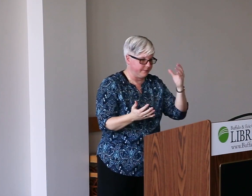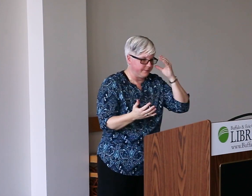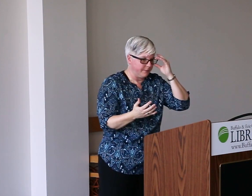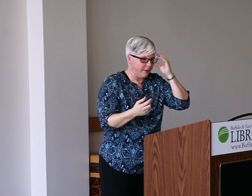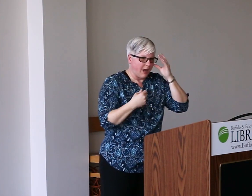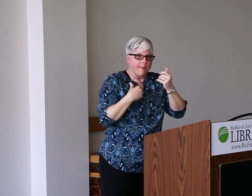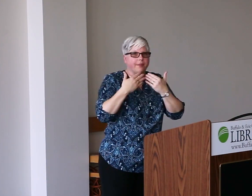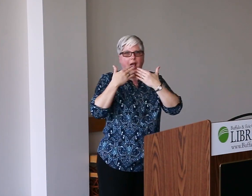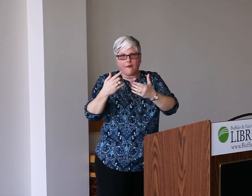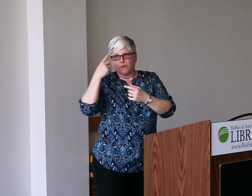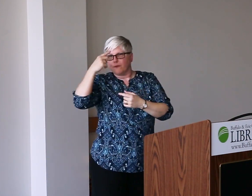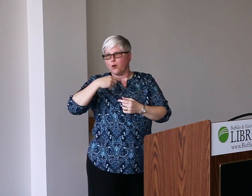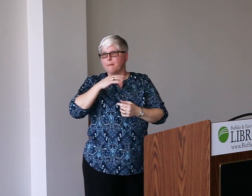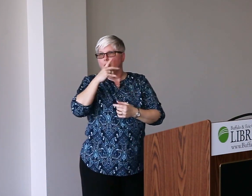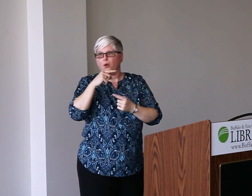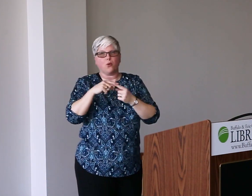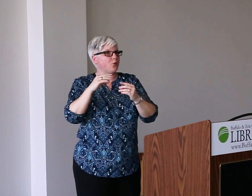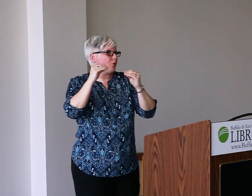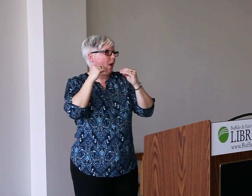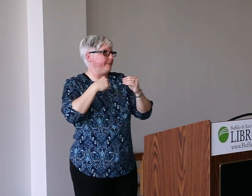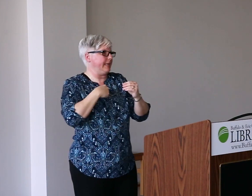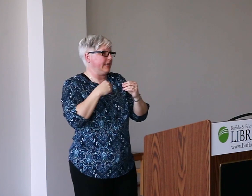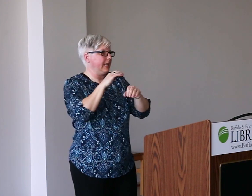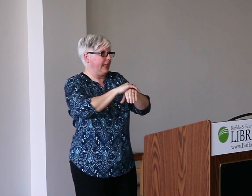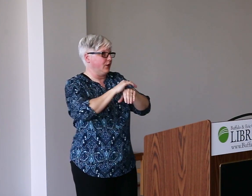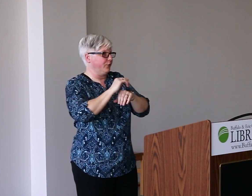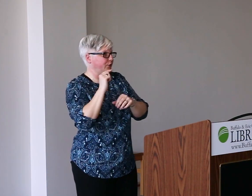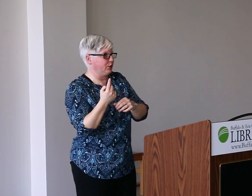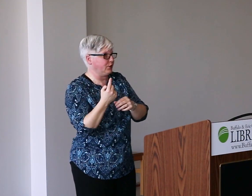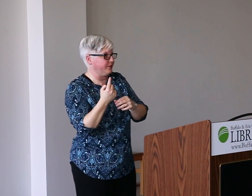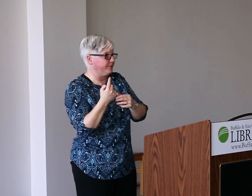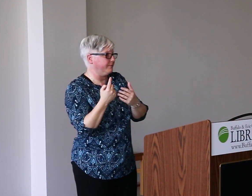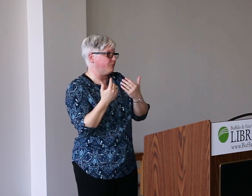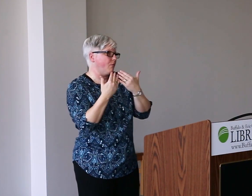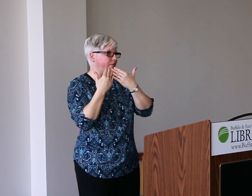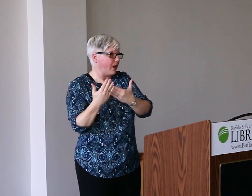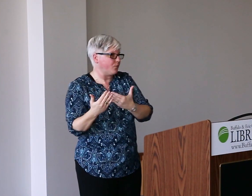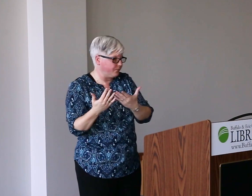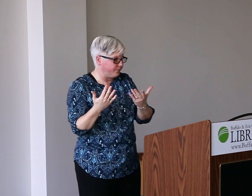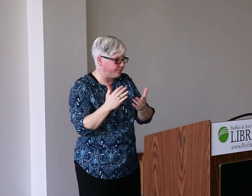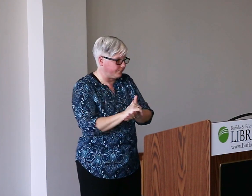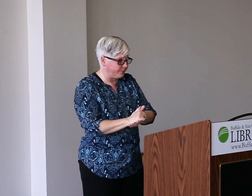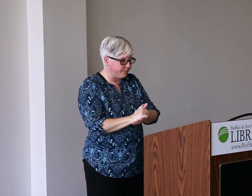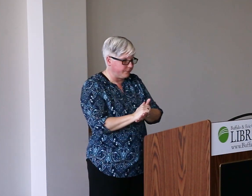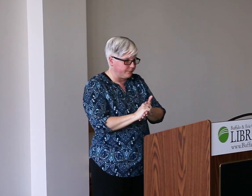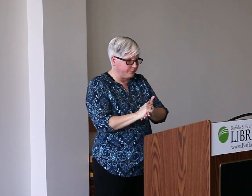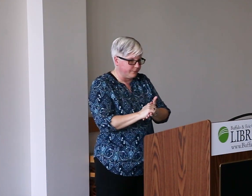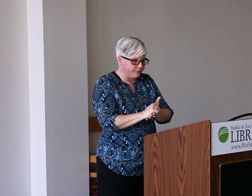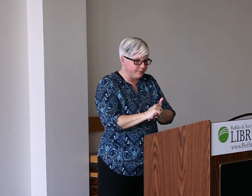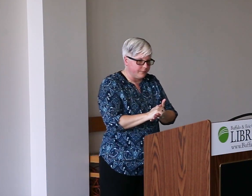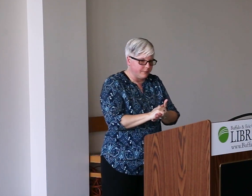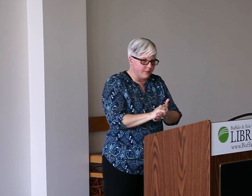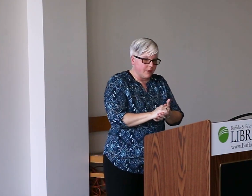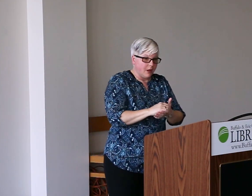life without books. I'm thankful for my mother who taught me English first. Thank you.